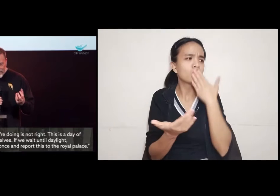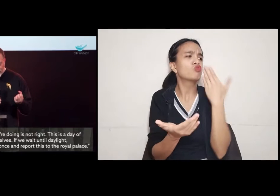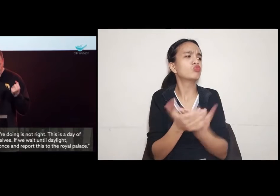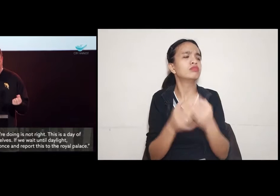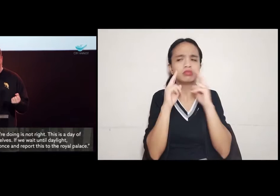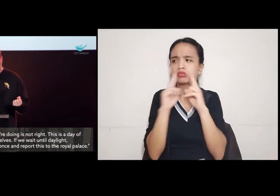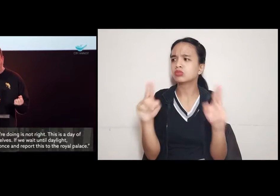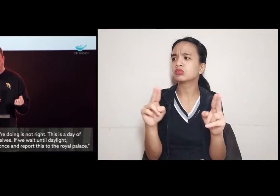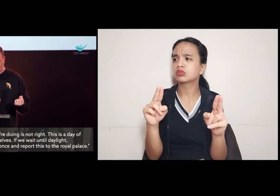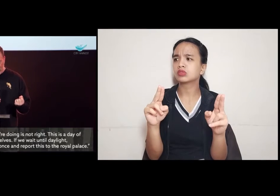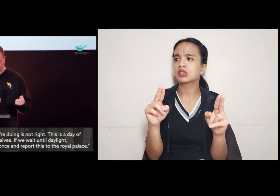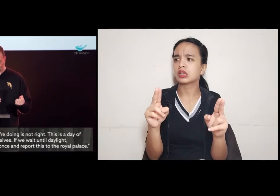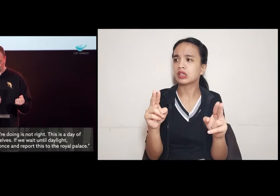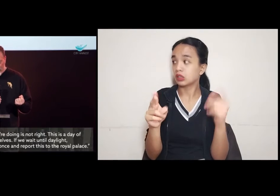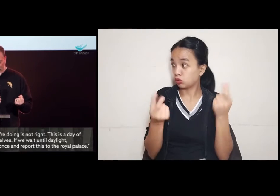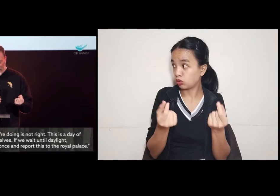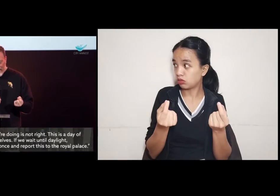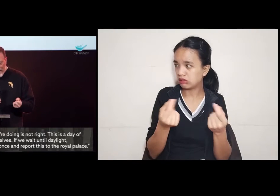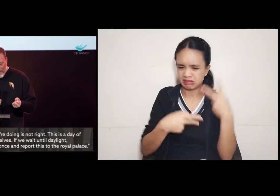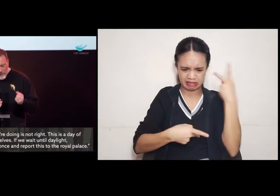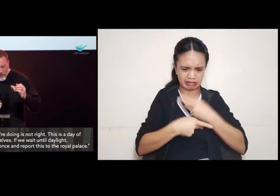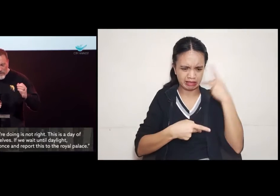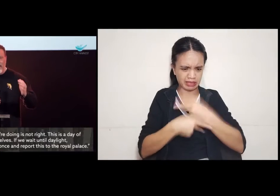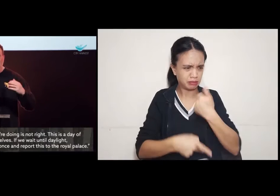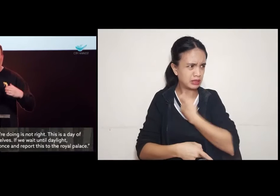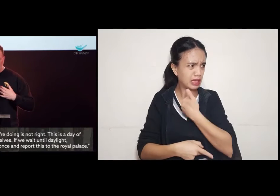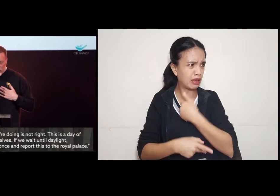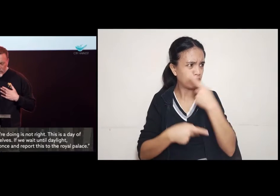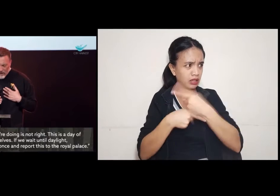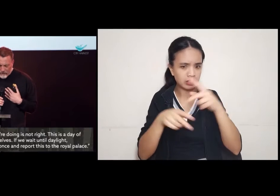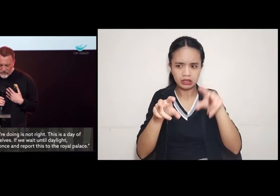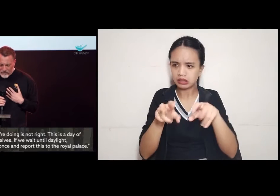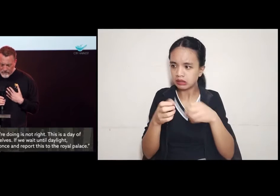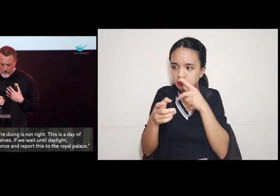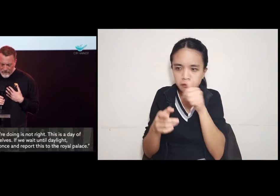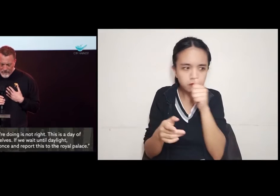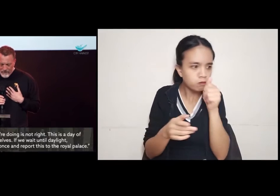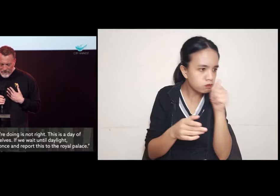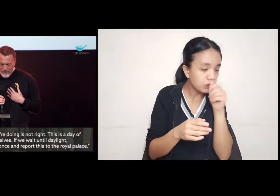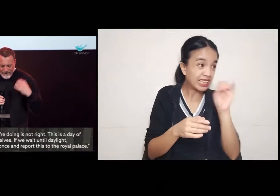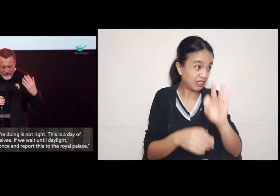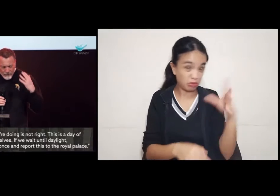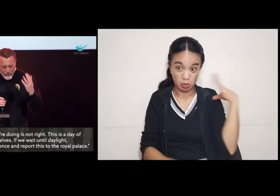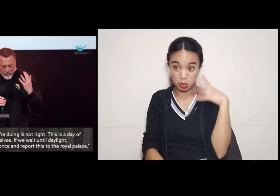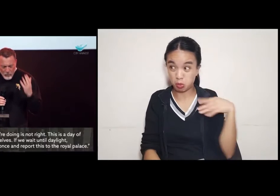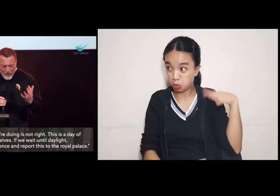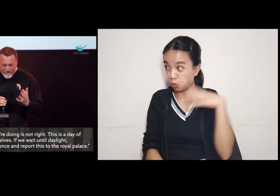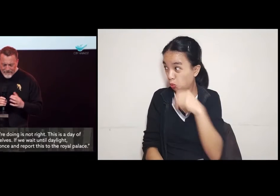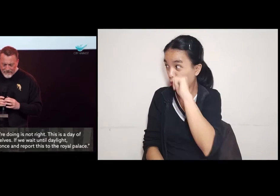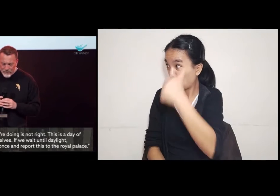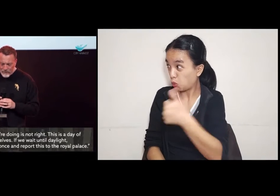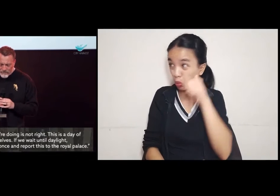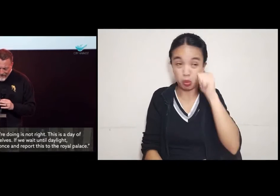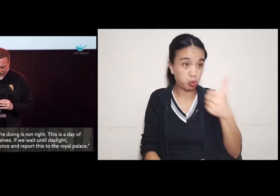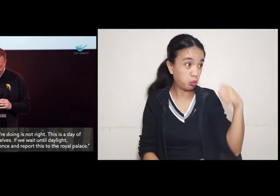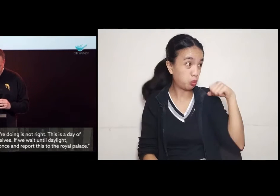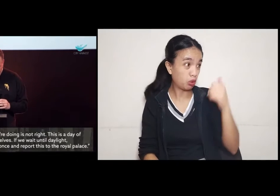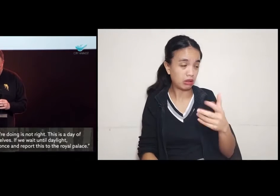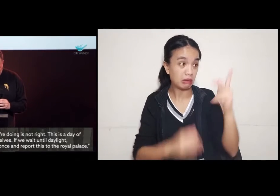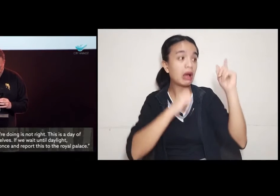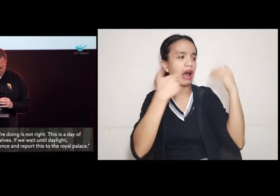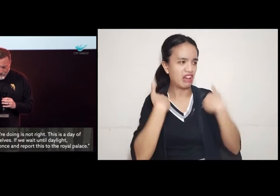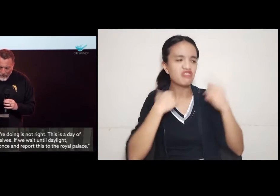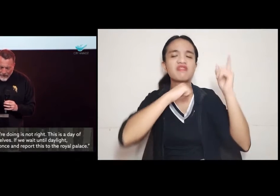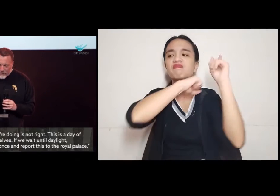This is a day of good news, and we are keeping it to ourselves. If we wait until